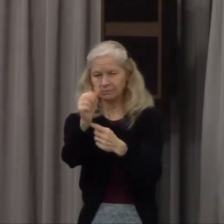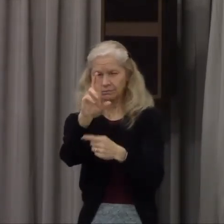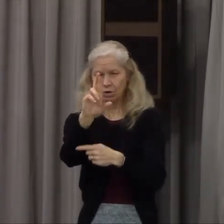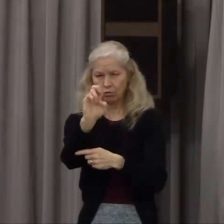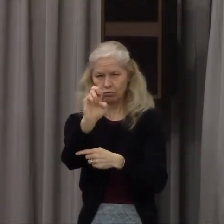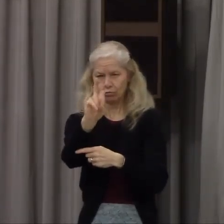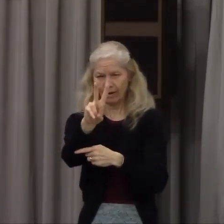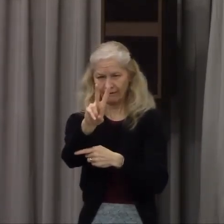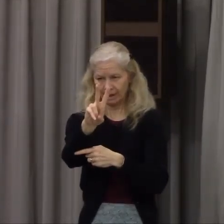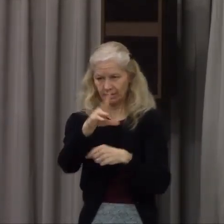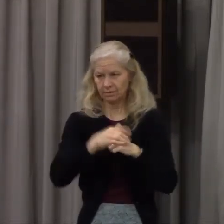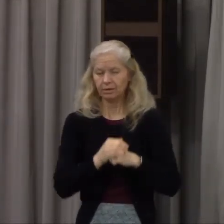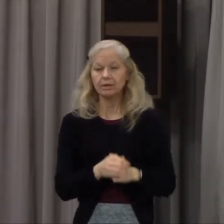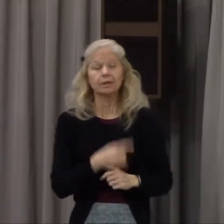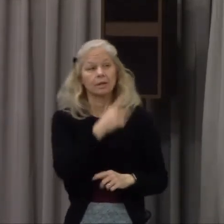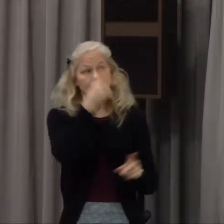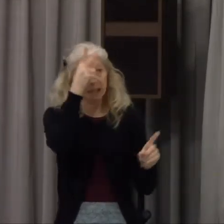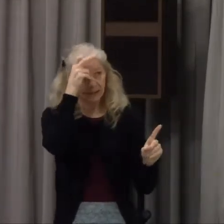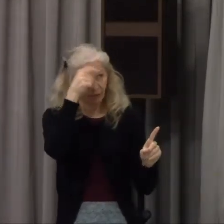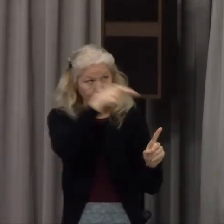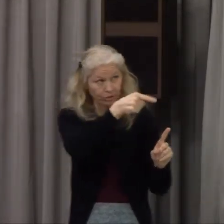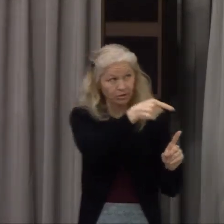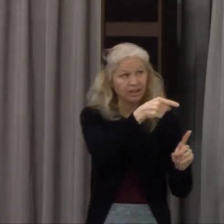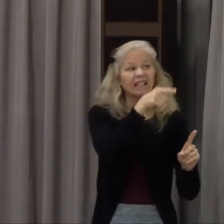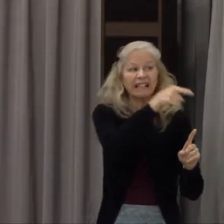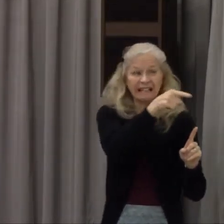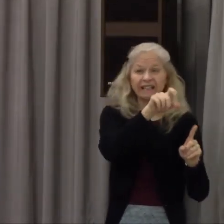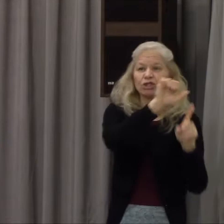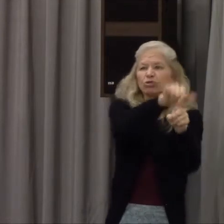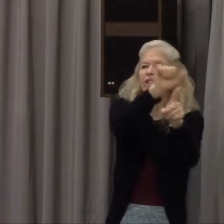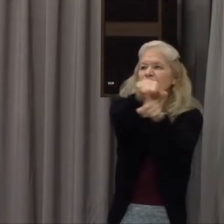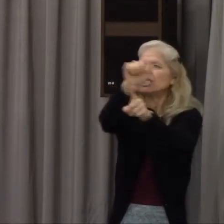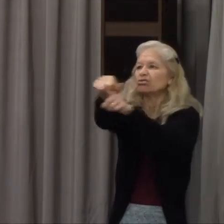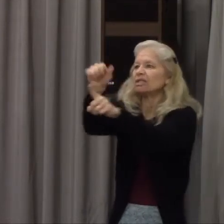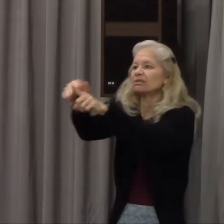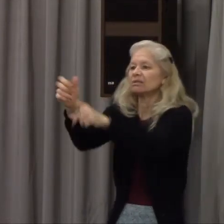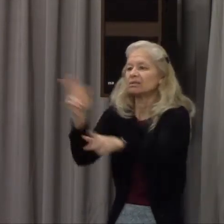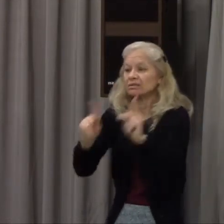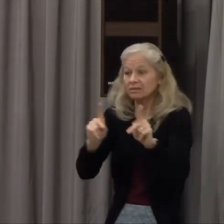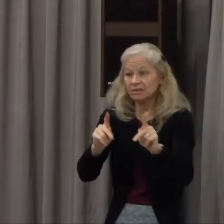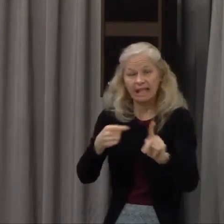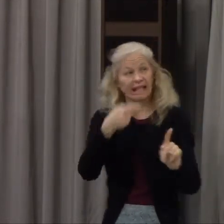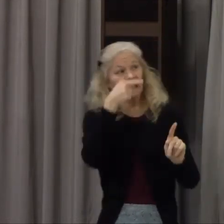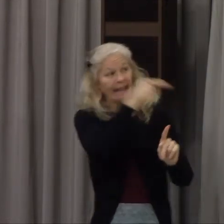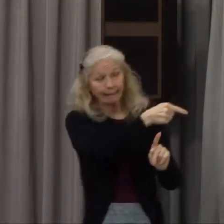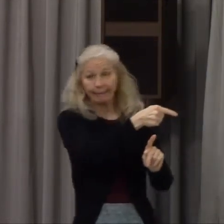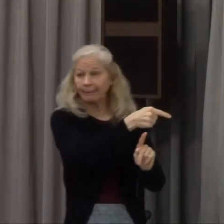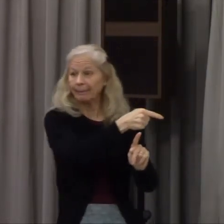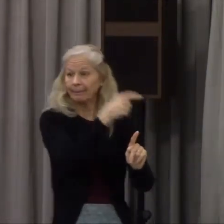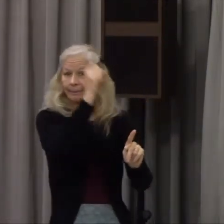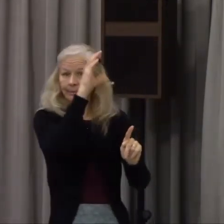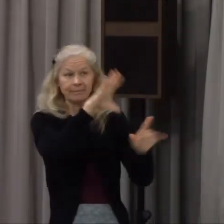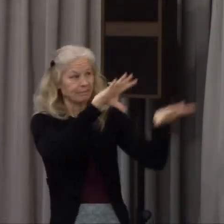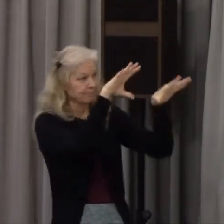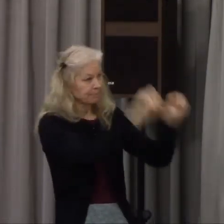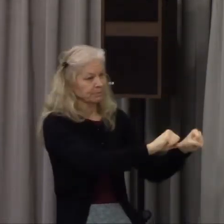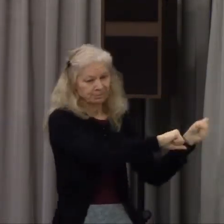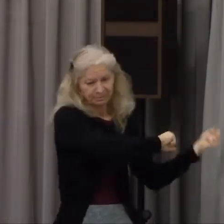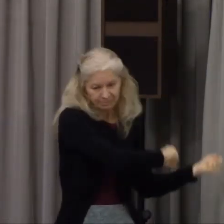world, was cast into the lake of fire and brimstone where the beast and false prophet are. They've